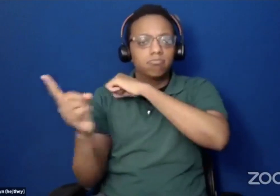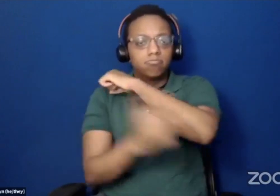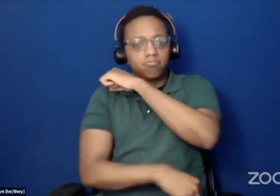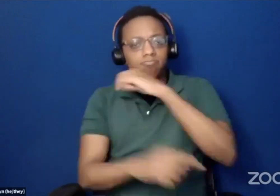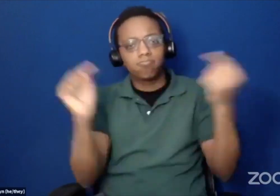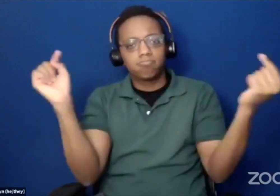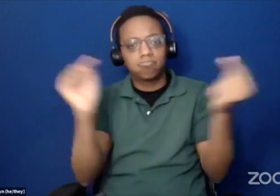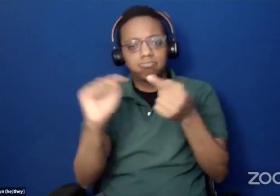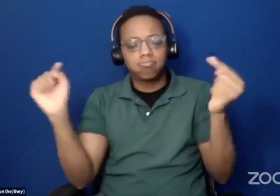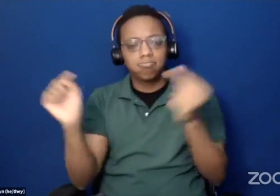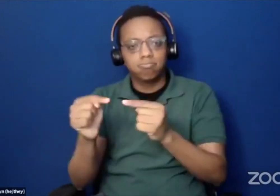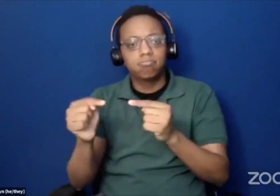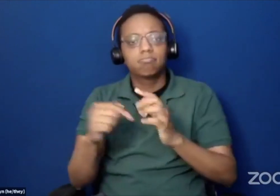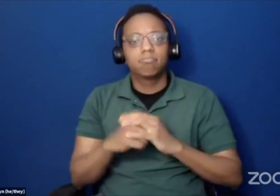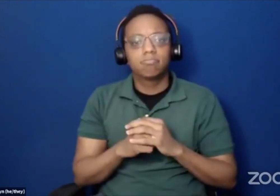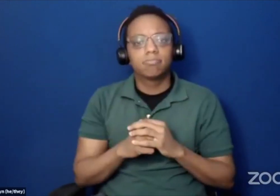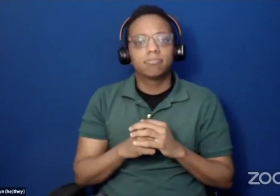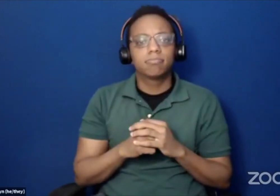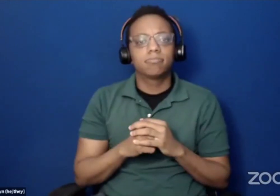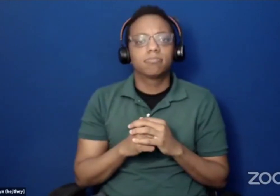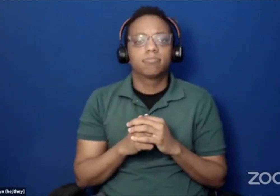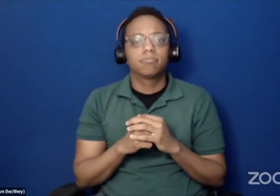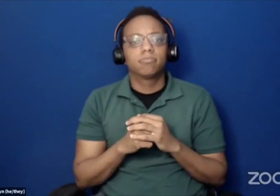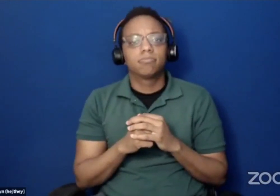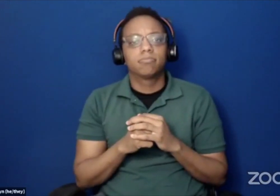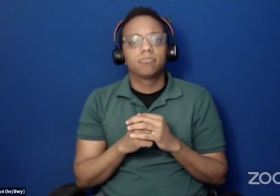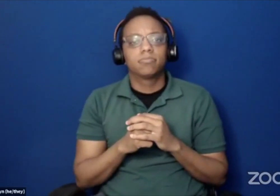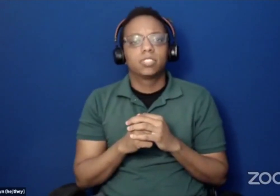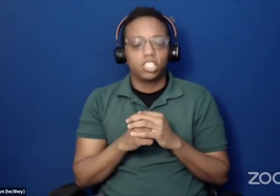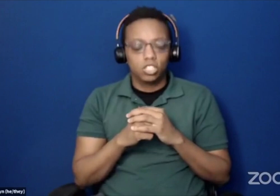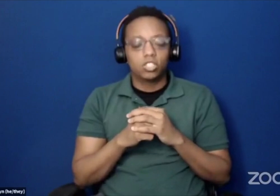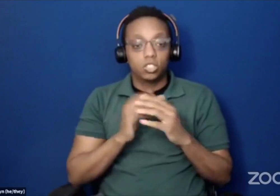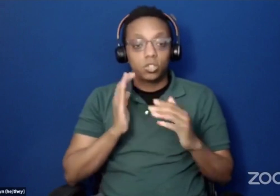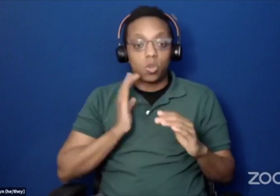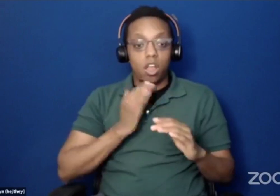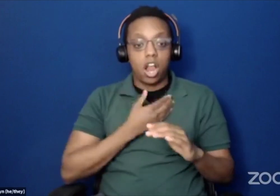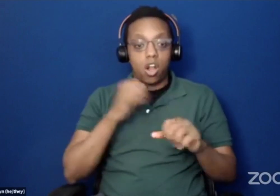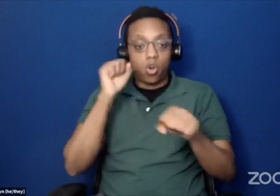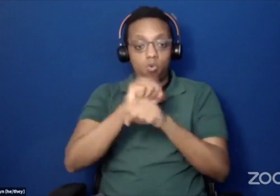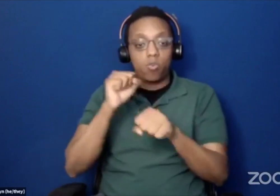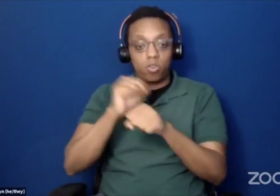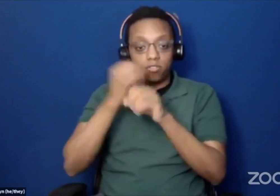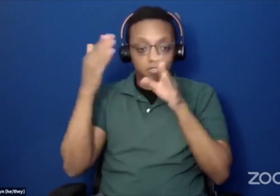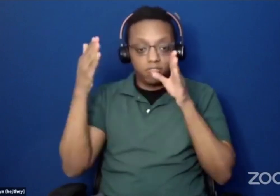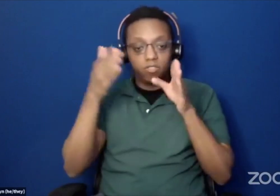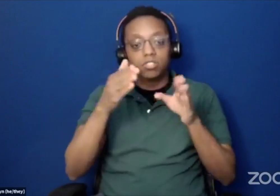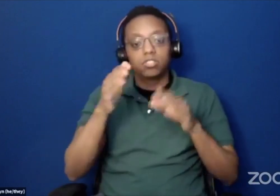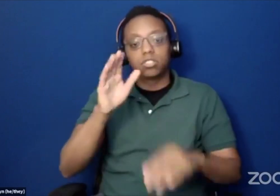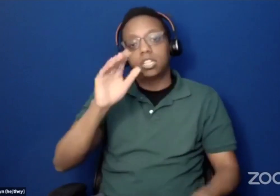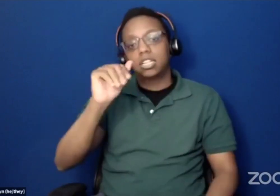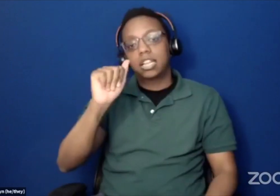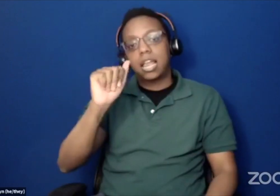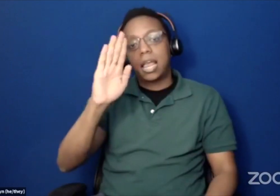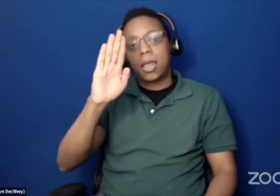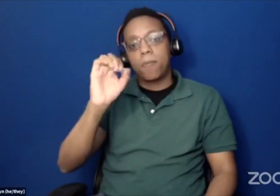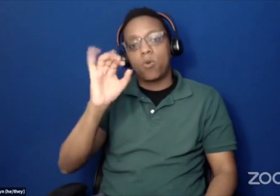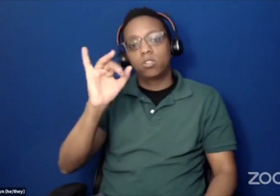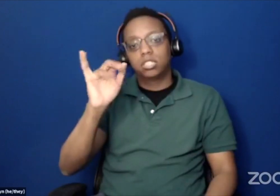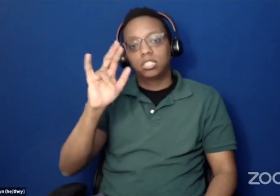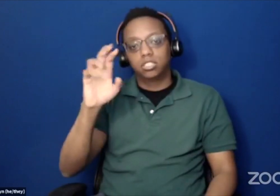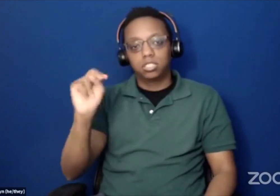practiced and been able, done our work through the lens of abolition and as an abolitionist. And we think of